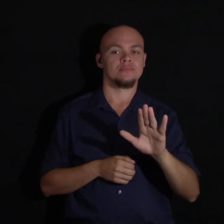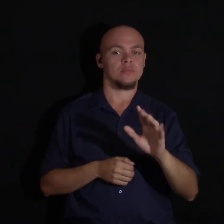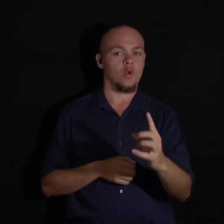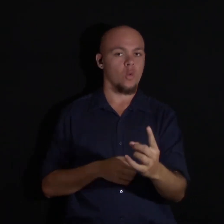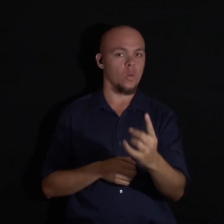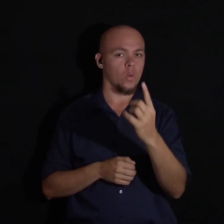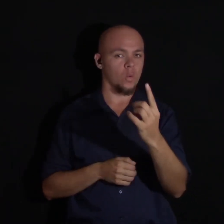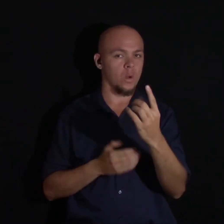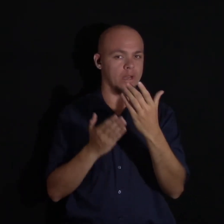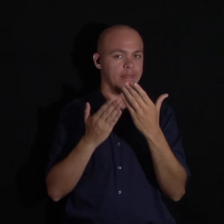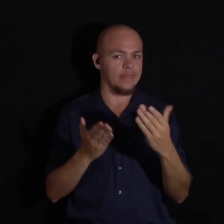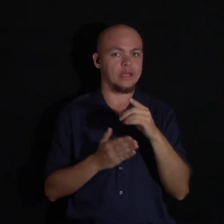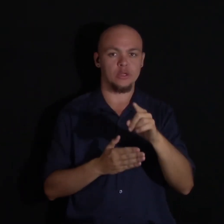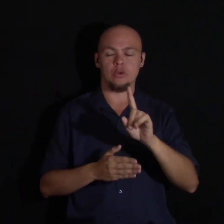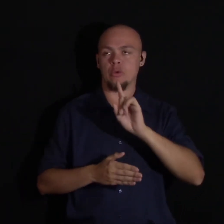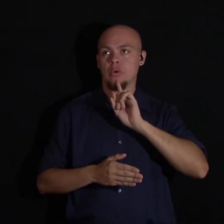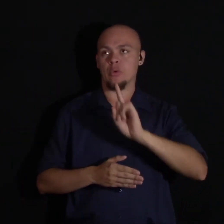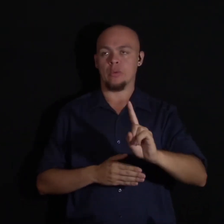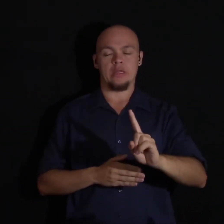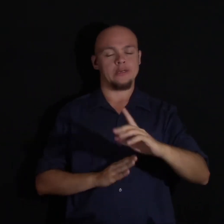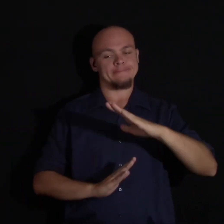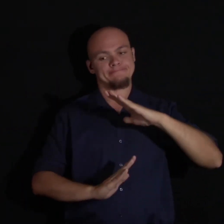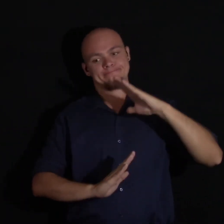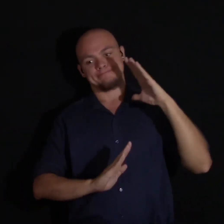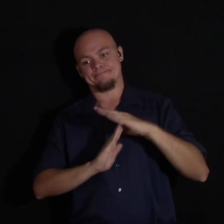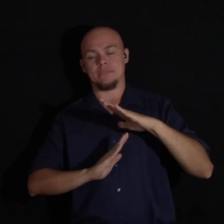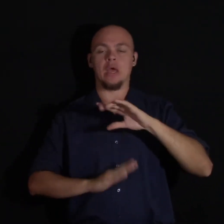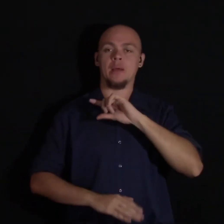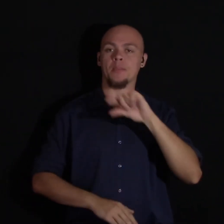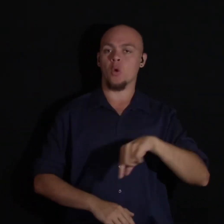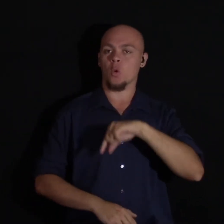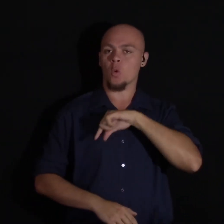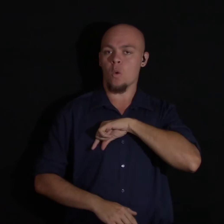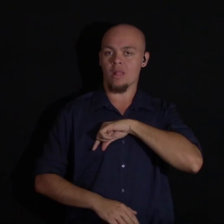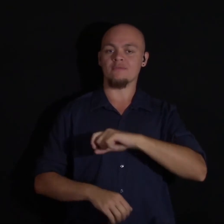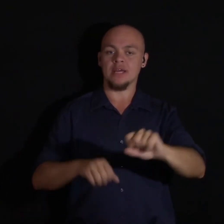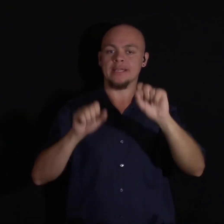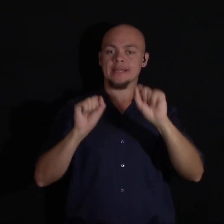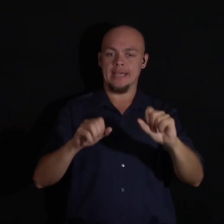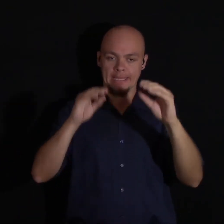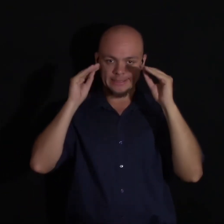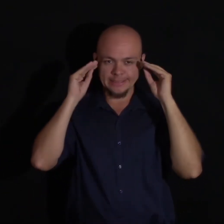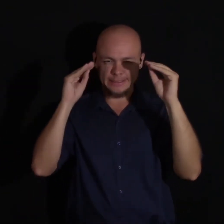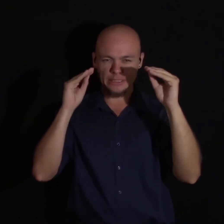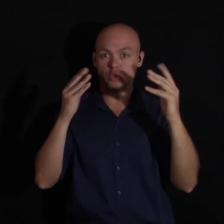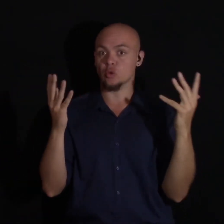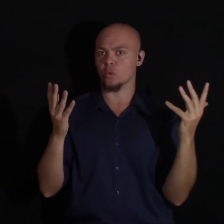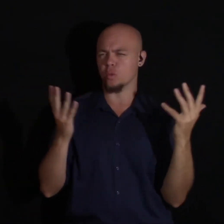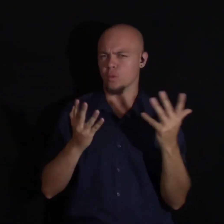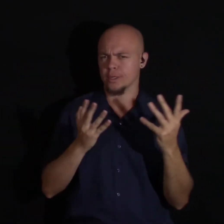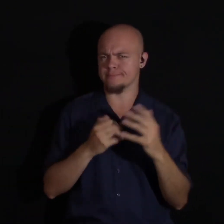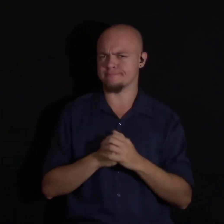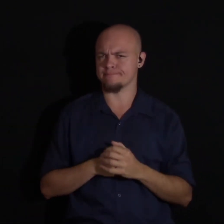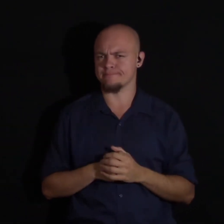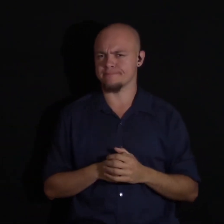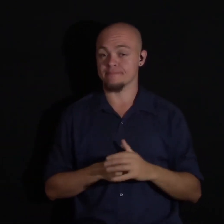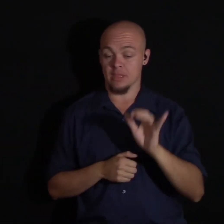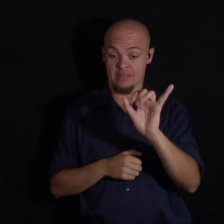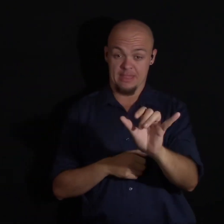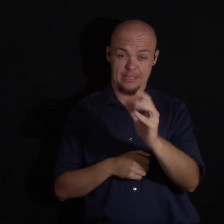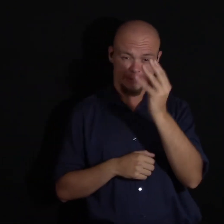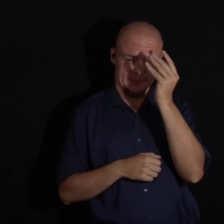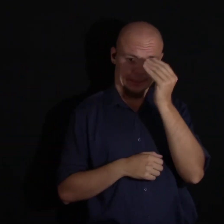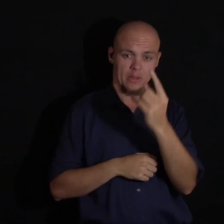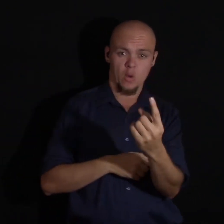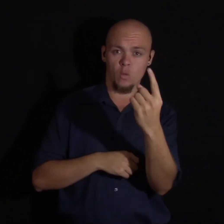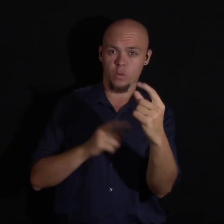one thing that right now you feel supremely qualified to teach other people? Think about that in one